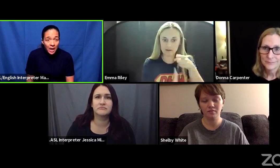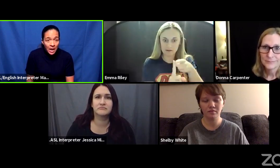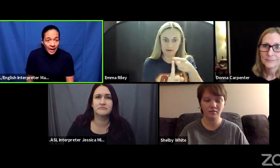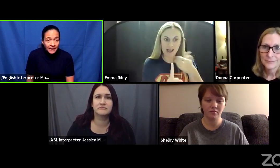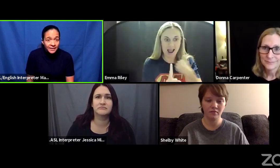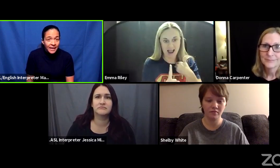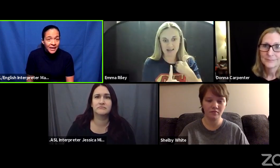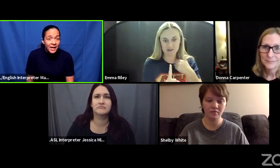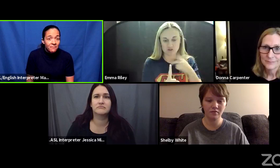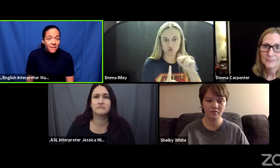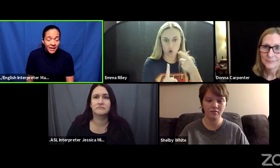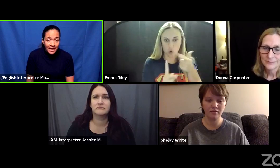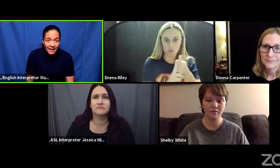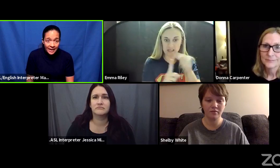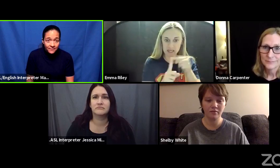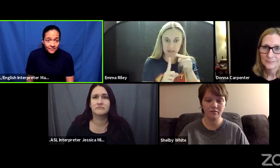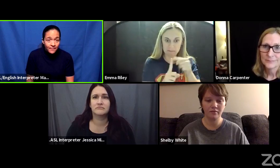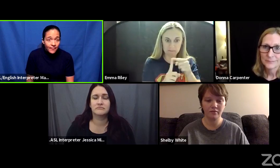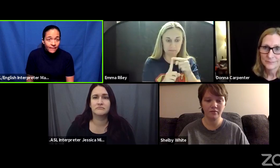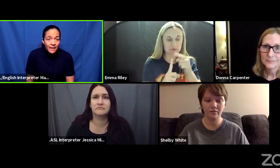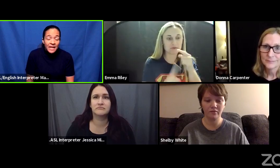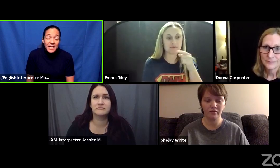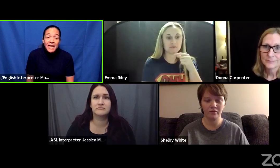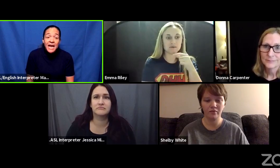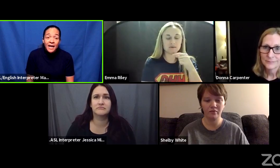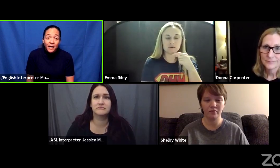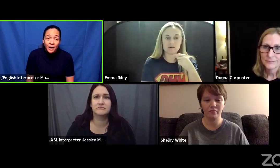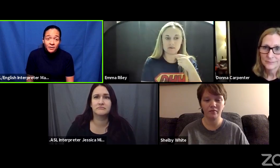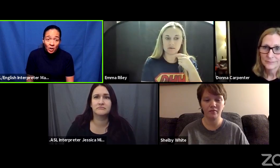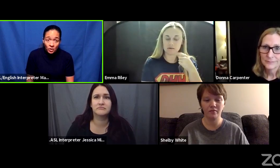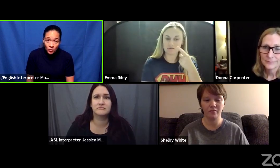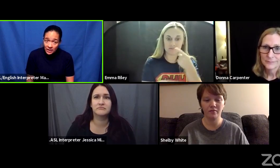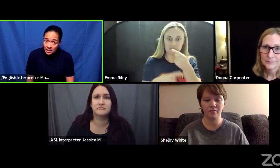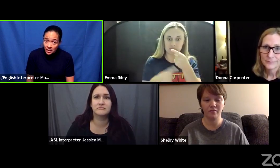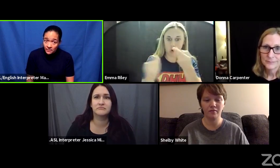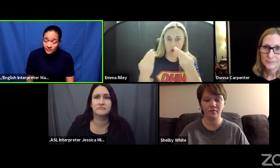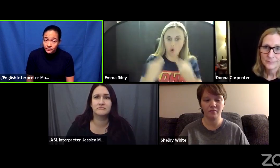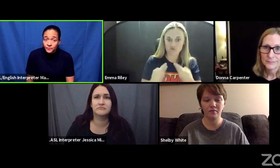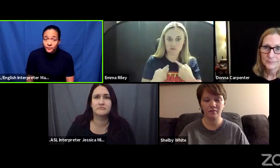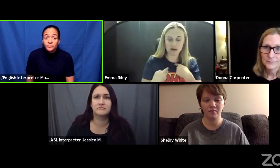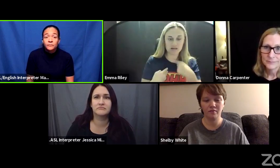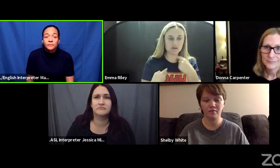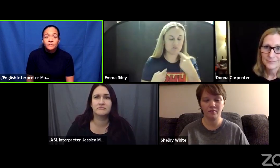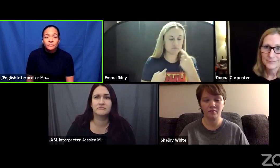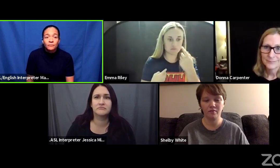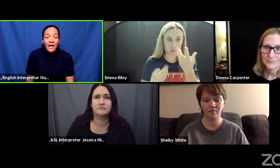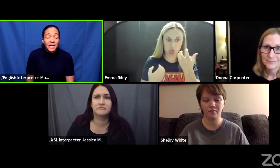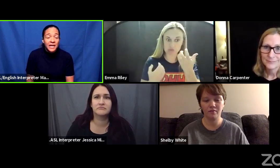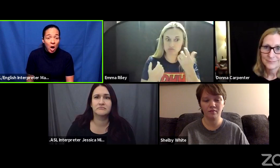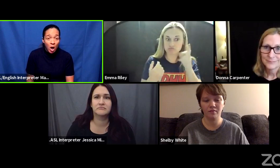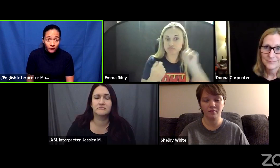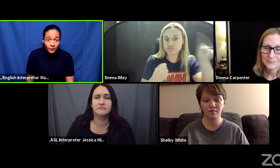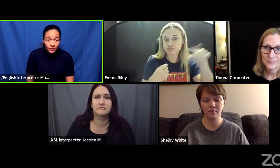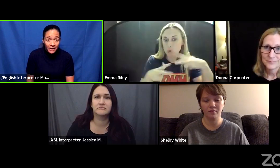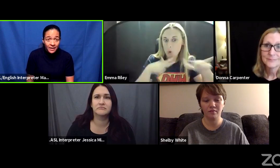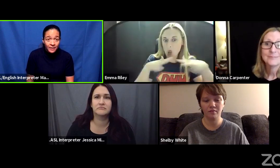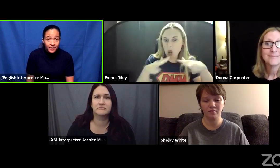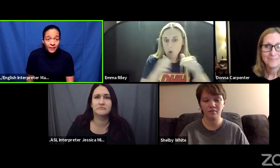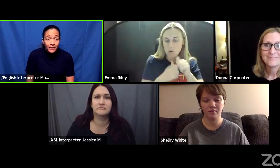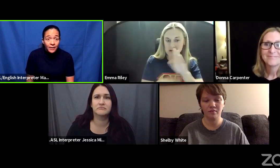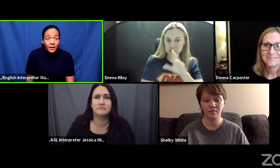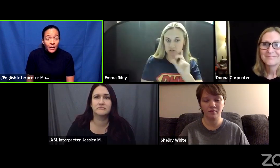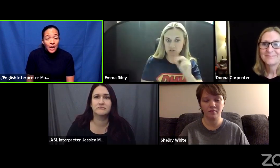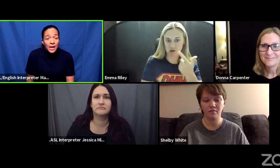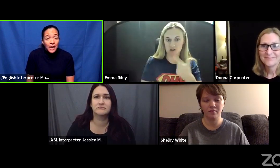the Blind. And I met a guy and he had a dog with him. And he offered